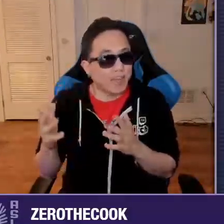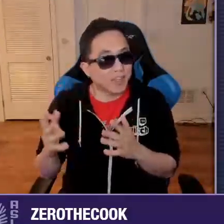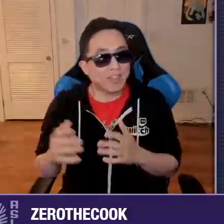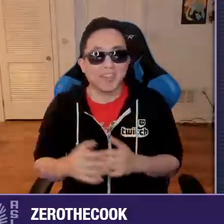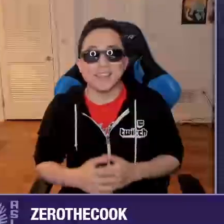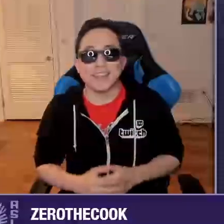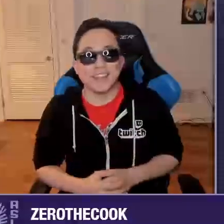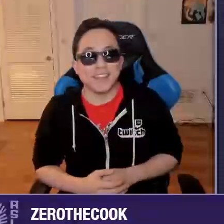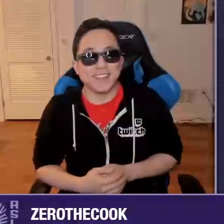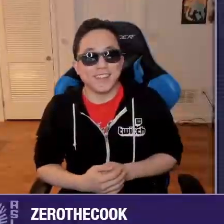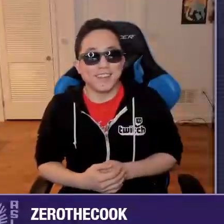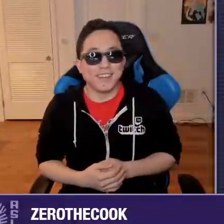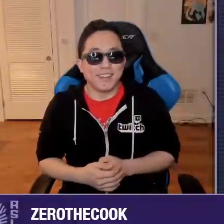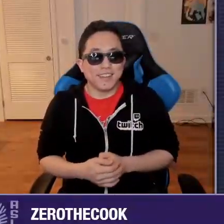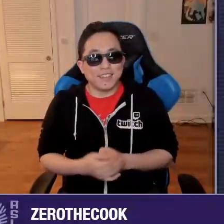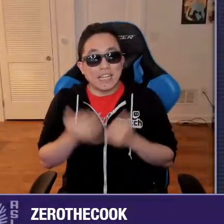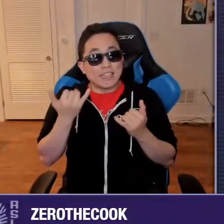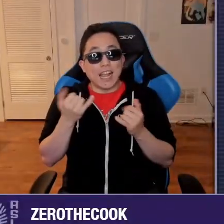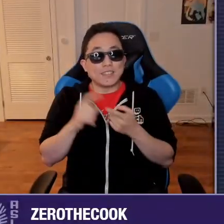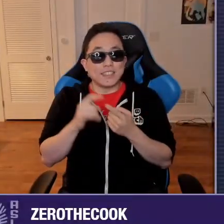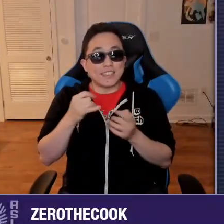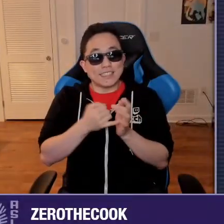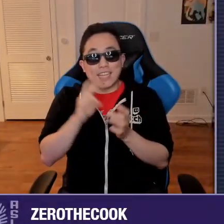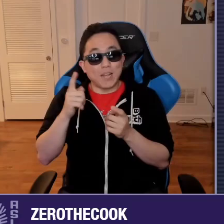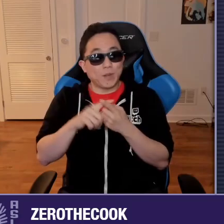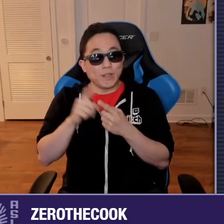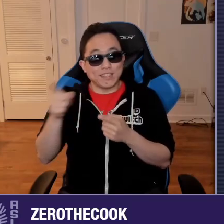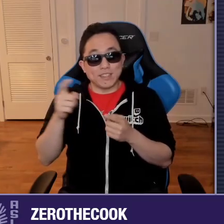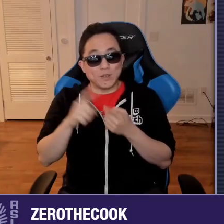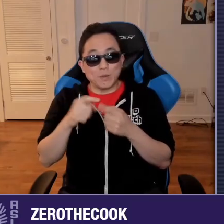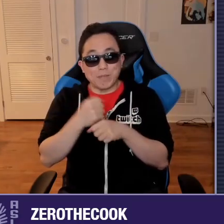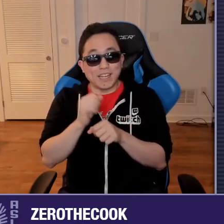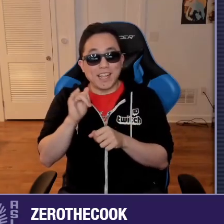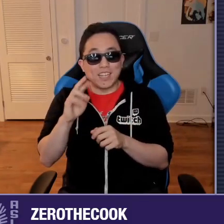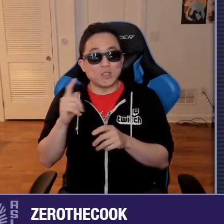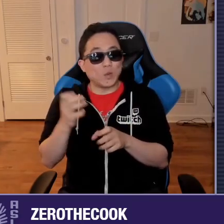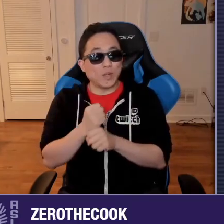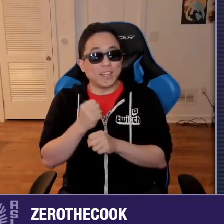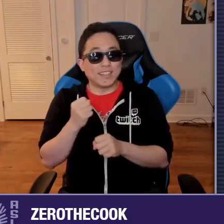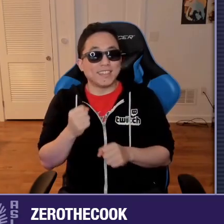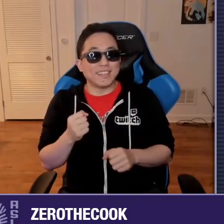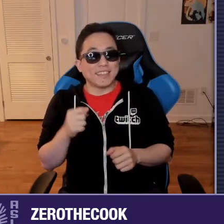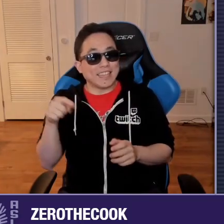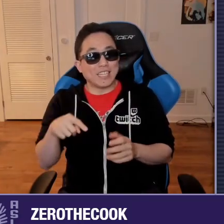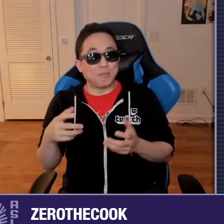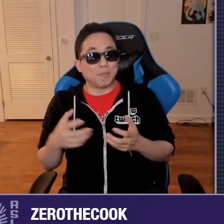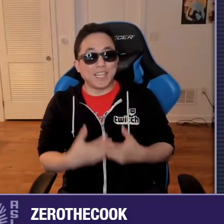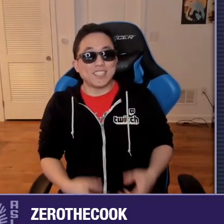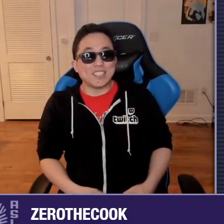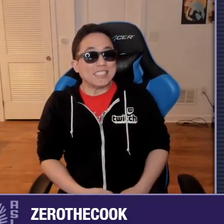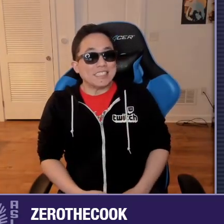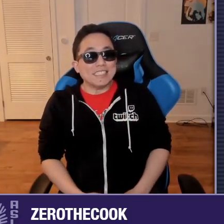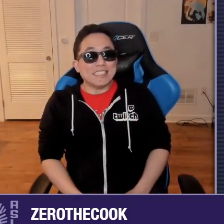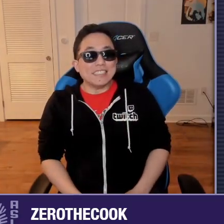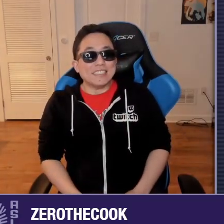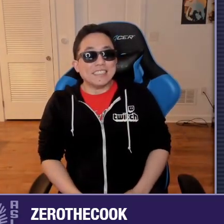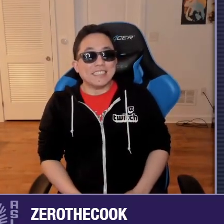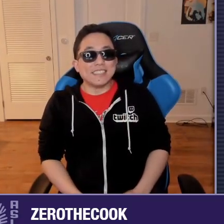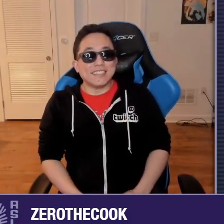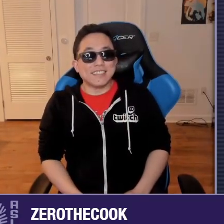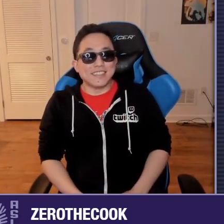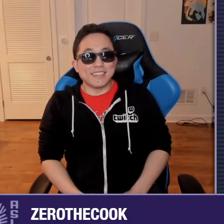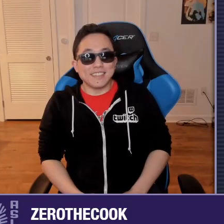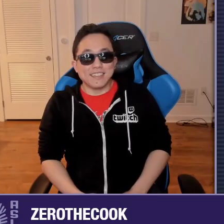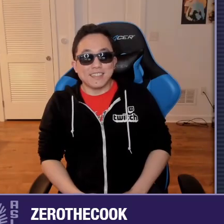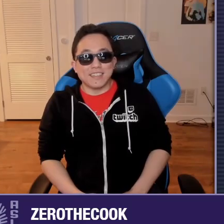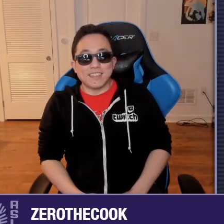anything after the activation, like if he spent a bar to like get a good knockdown with EX flying Barcelona, I wouldn't